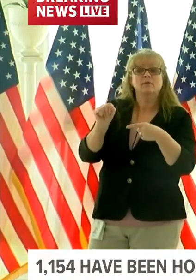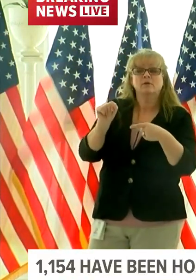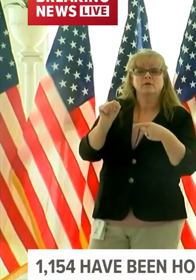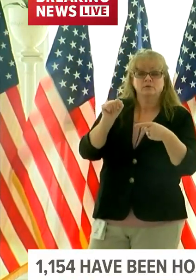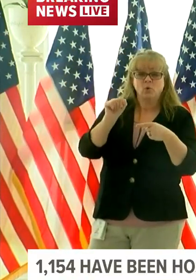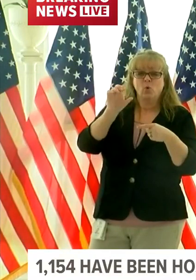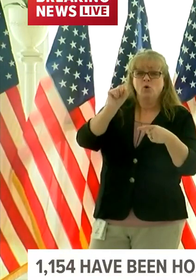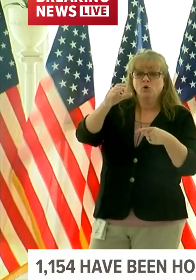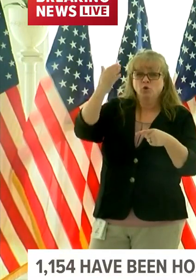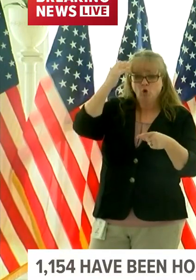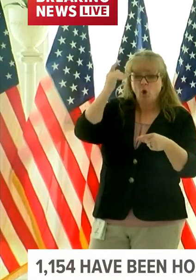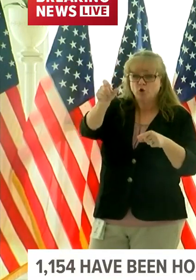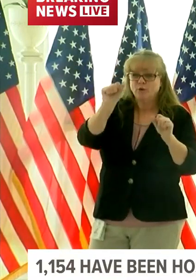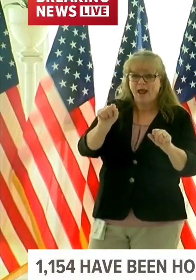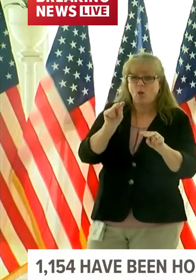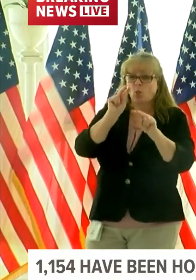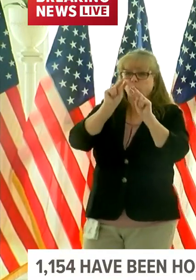every day